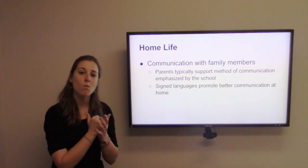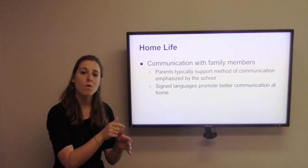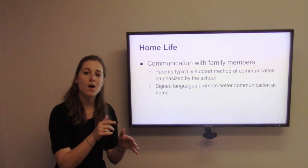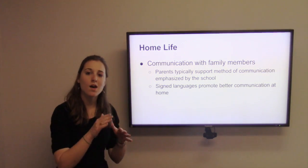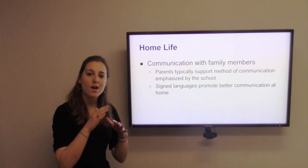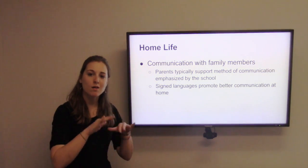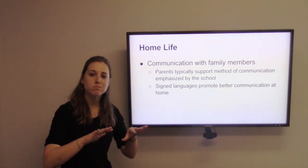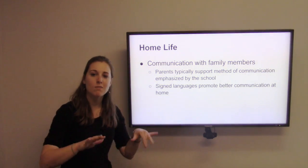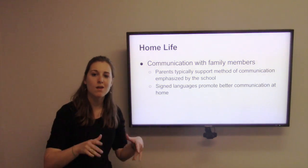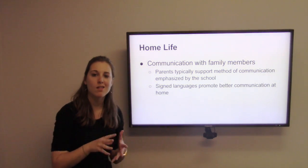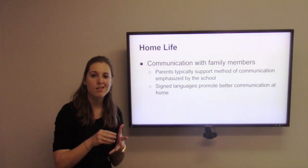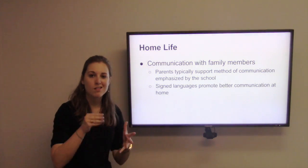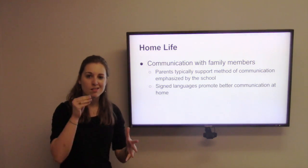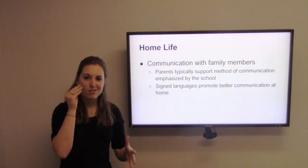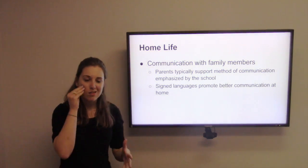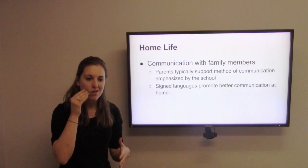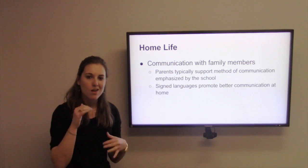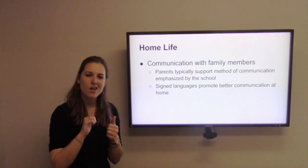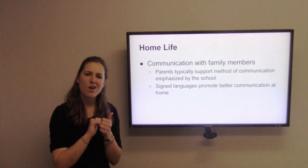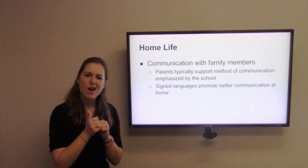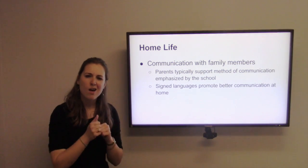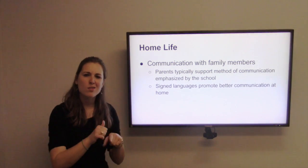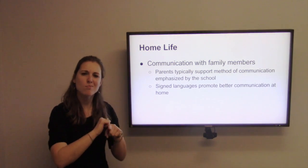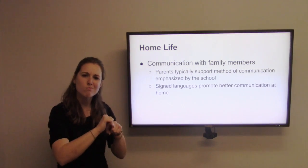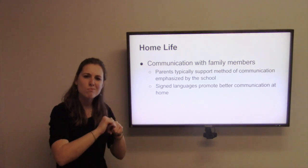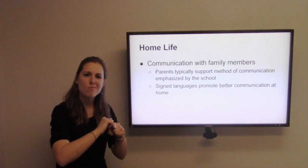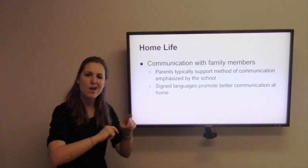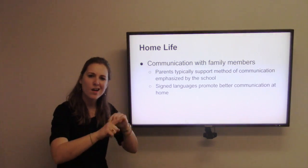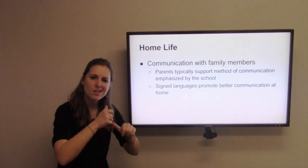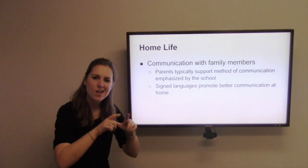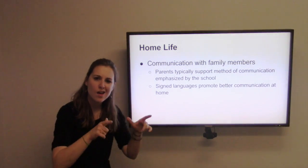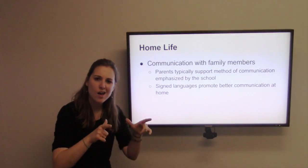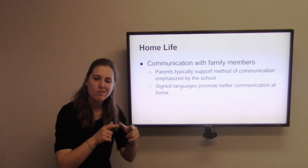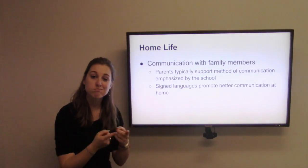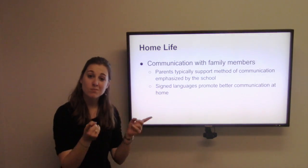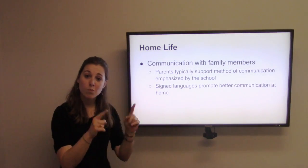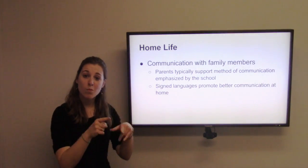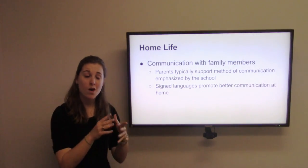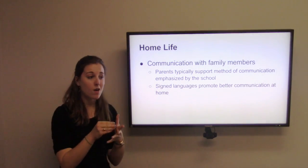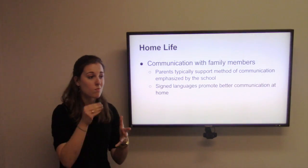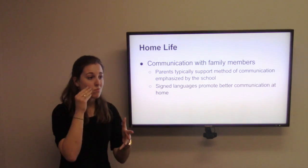parents tend to help their children learn sign language, so parents know how to sign.